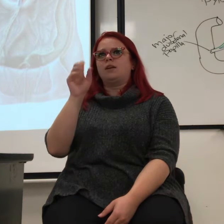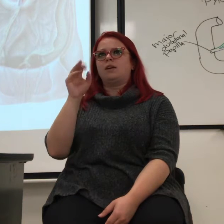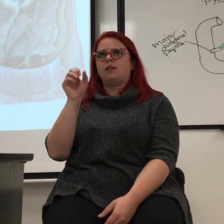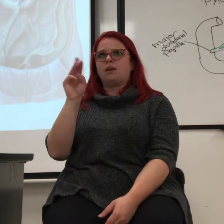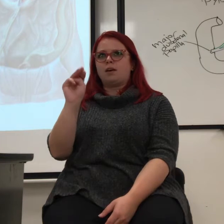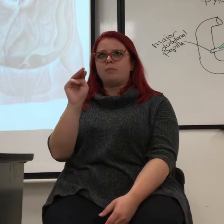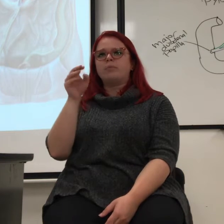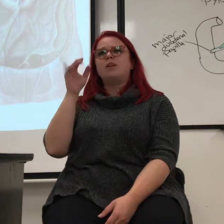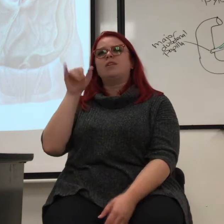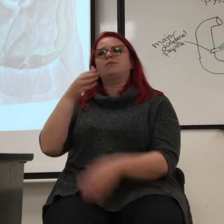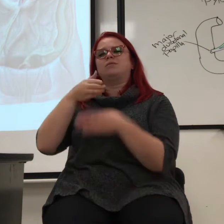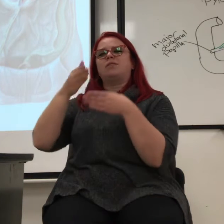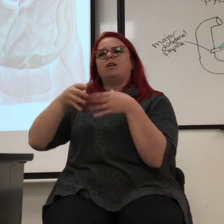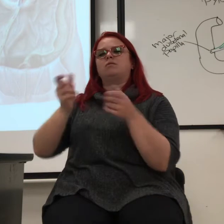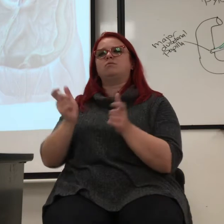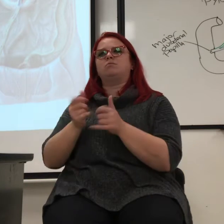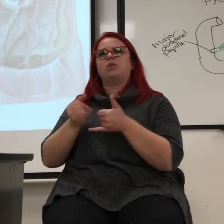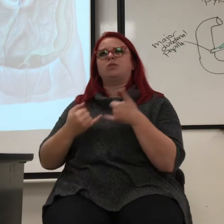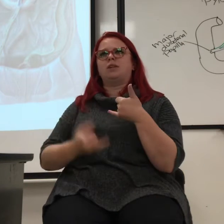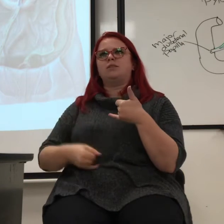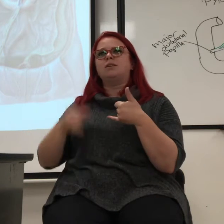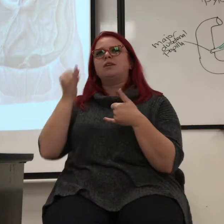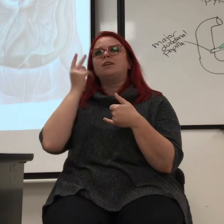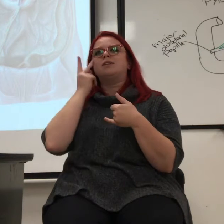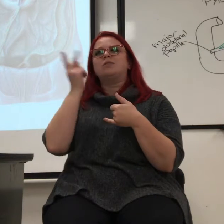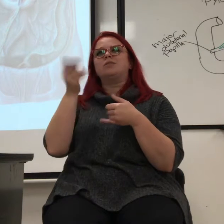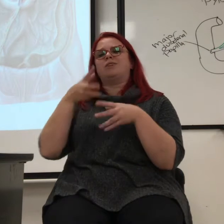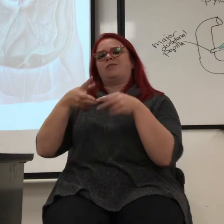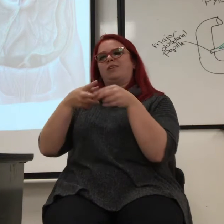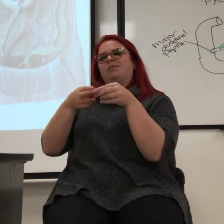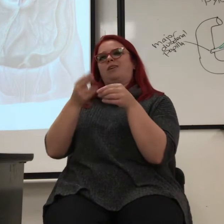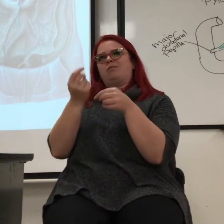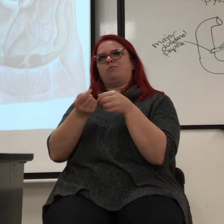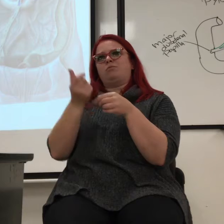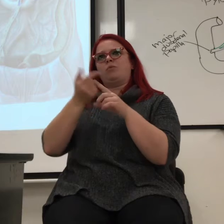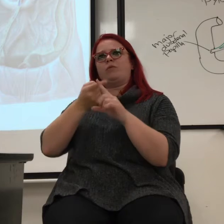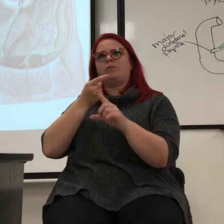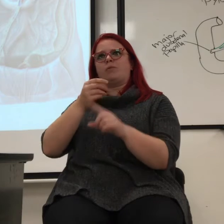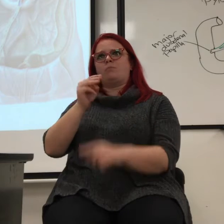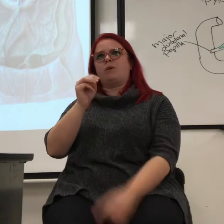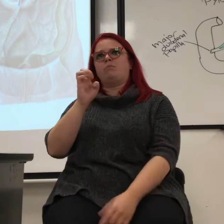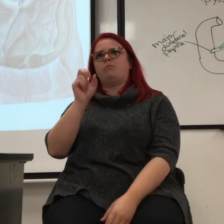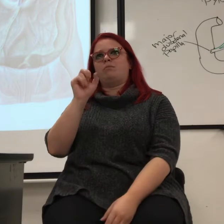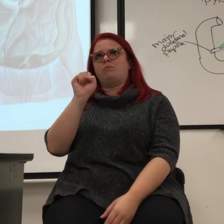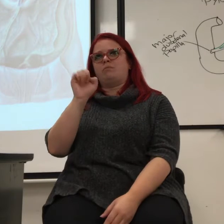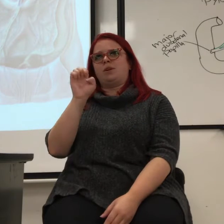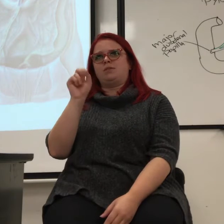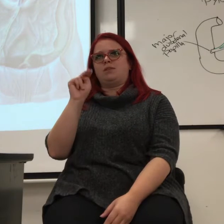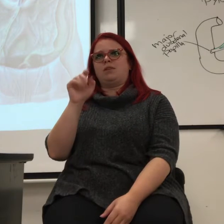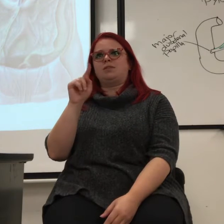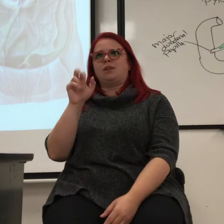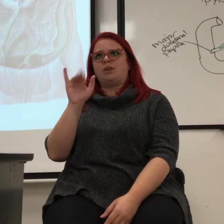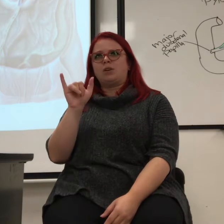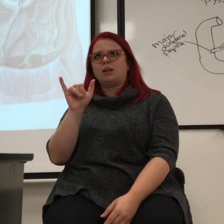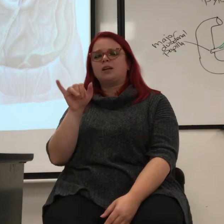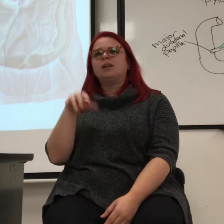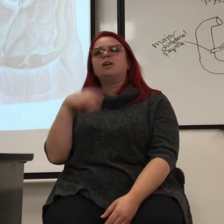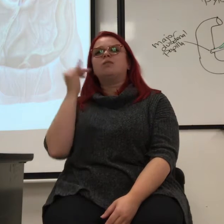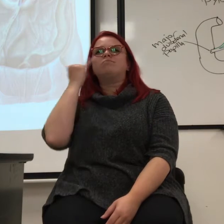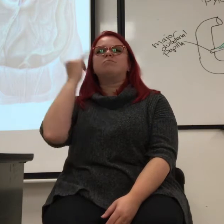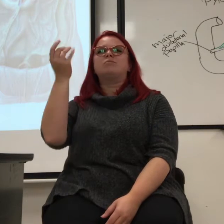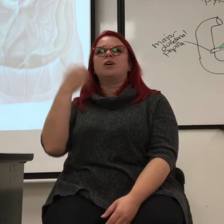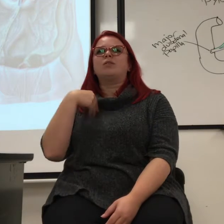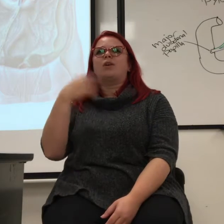cut it. See how they cut it away off of the mesentery, right, like that. Imagine you